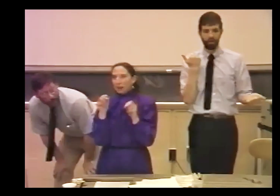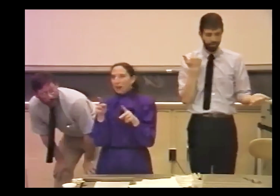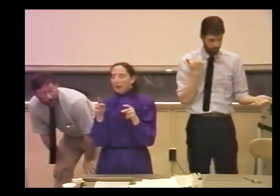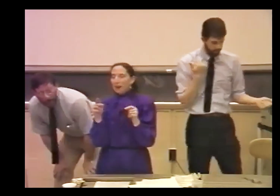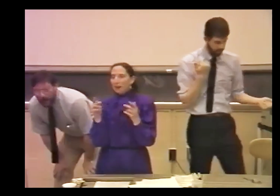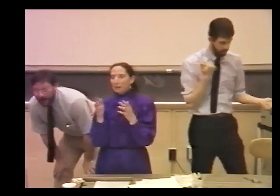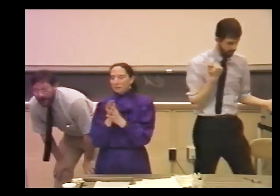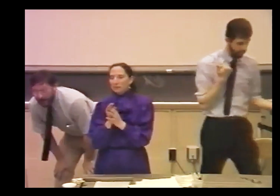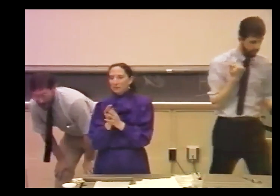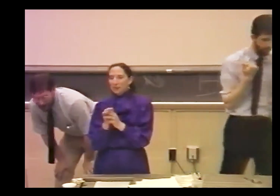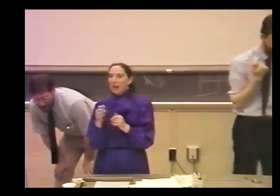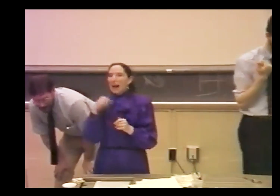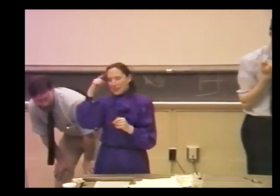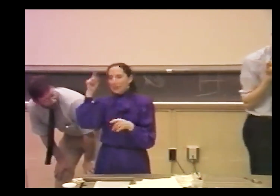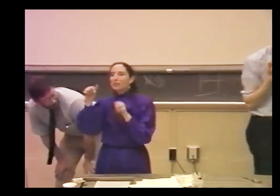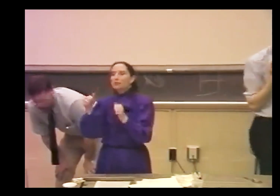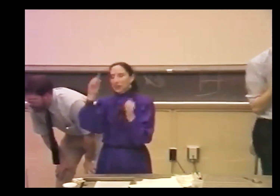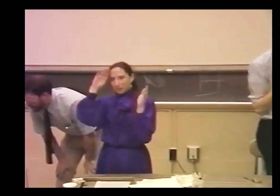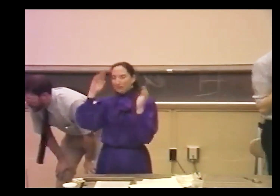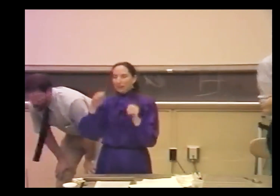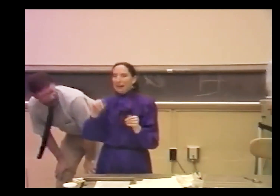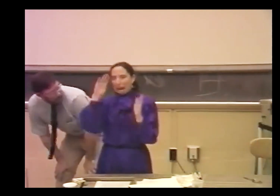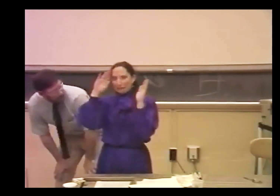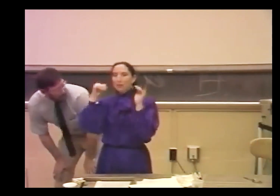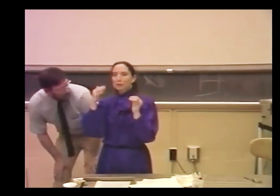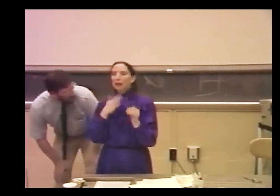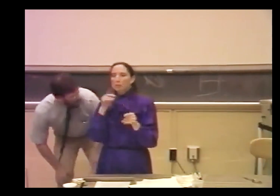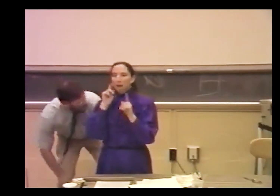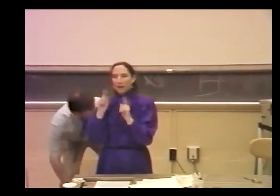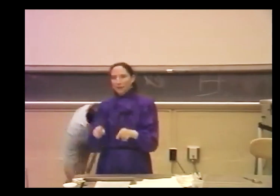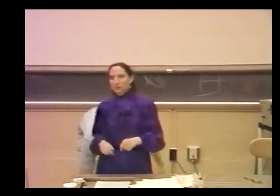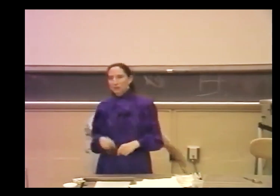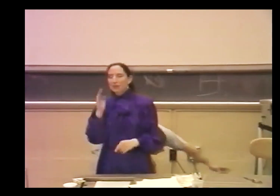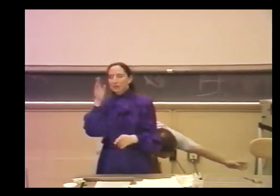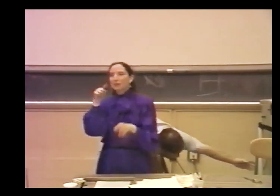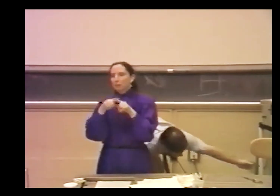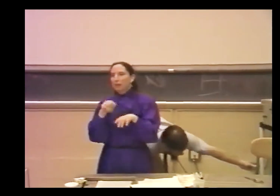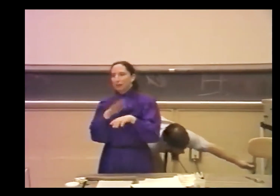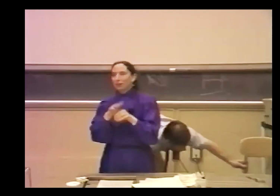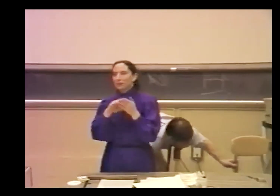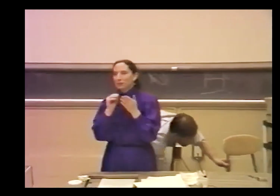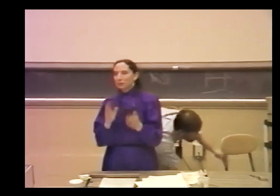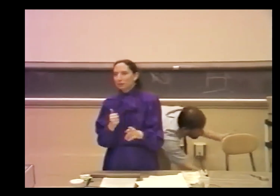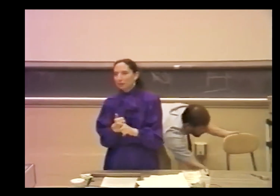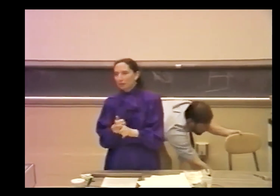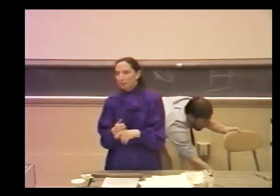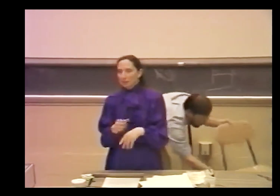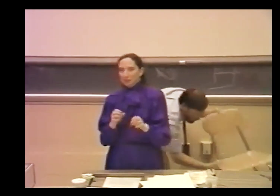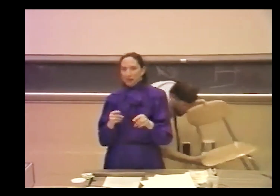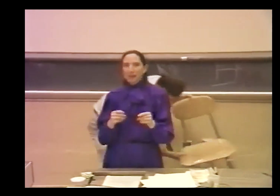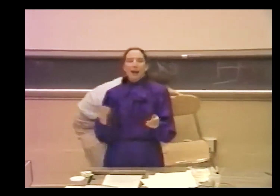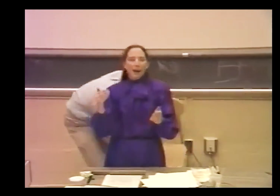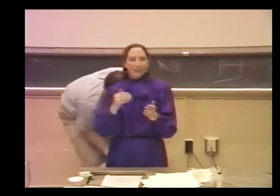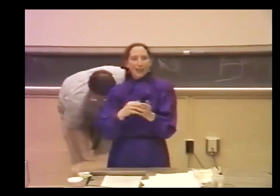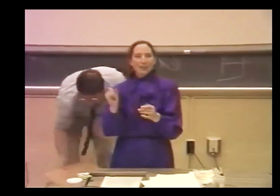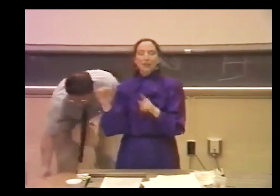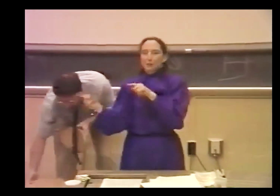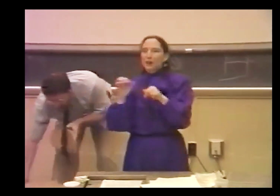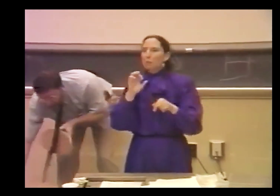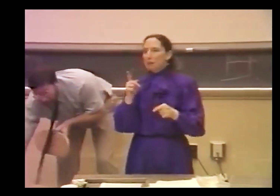Okay, I think you can anticipate my answer. It's going to depend on the student. Okay, again, if you come